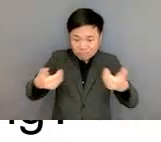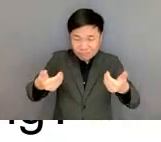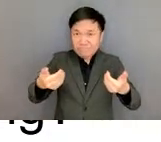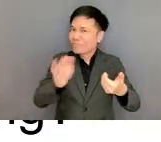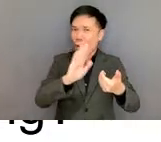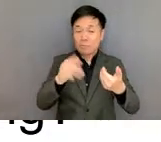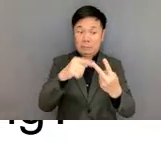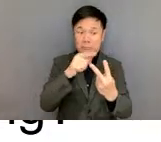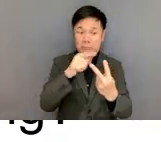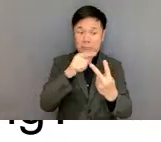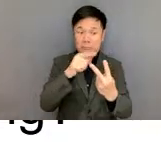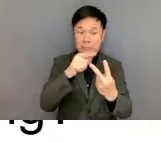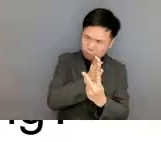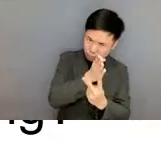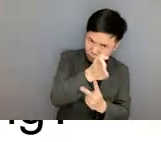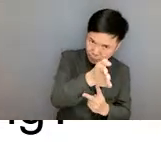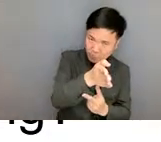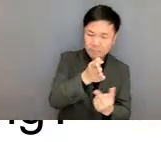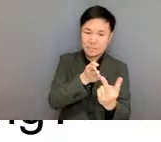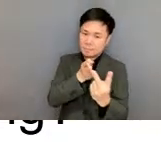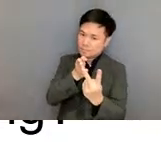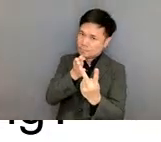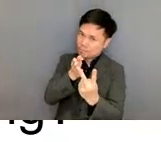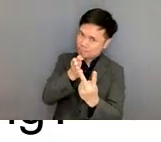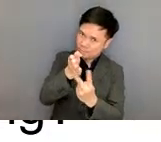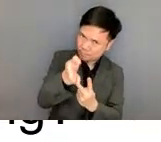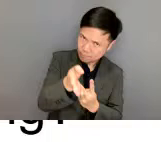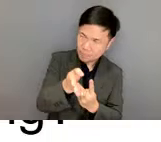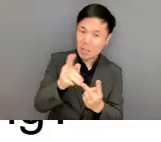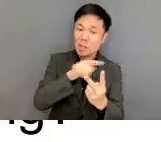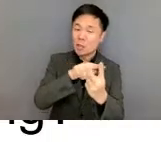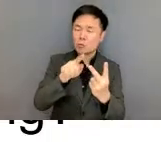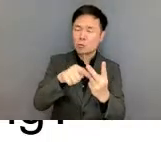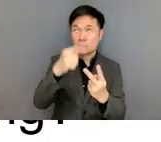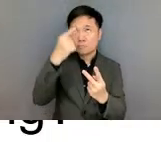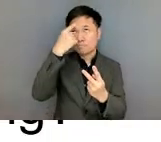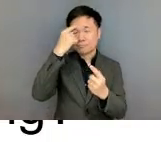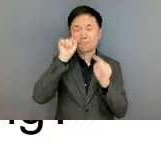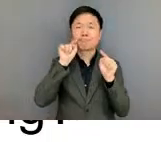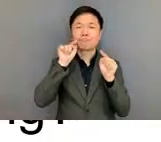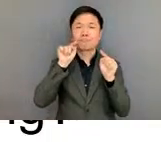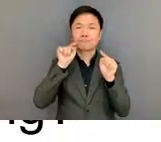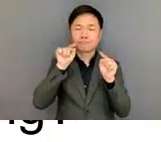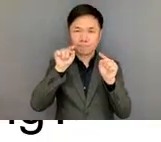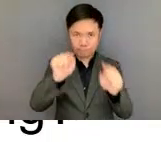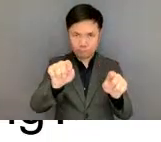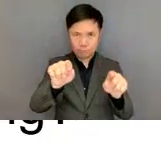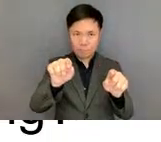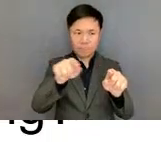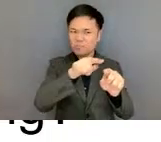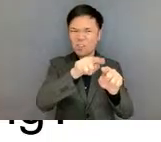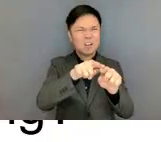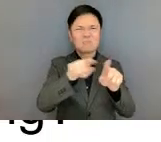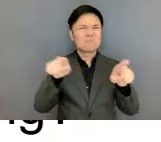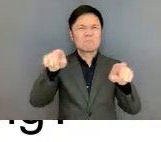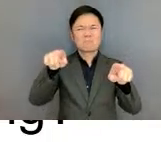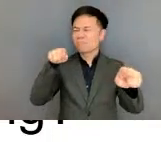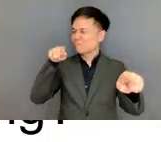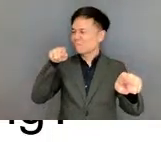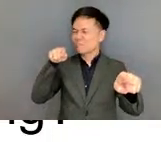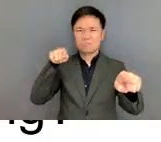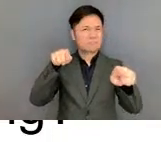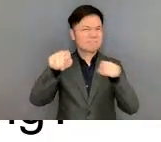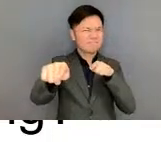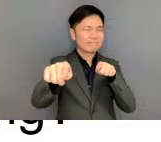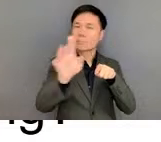and move to the second, but you need to have both in mind in order to really get started with your